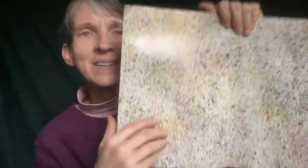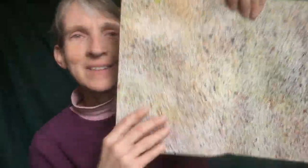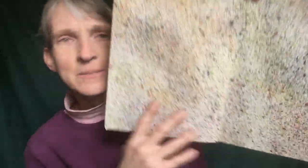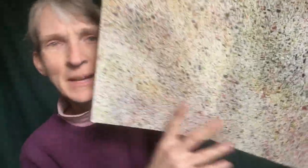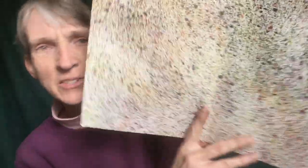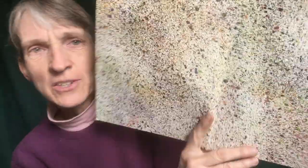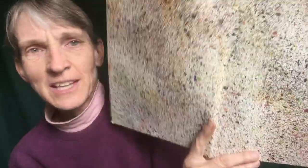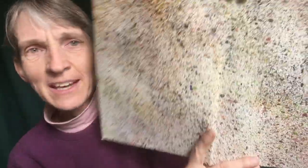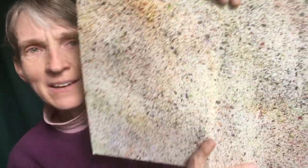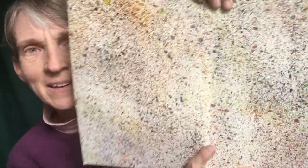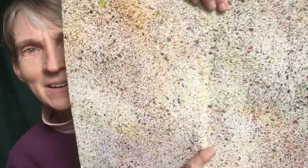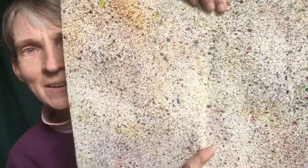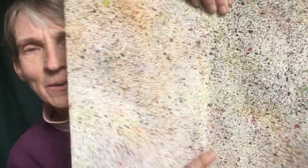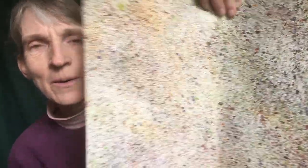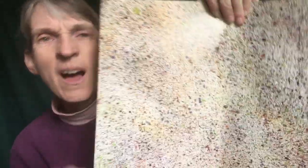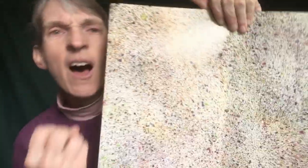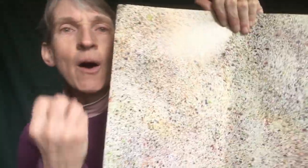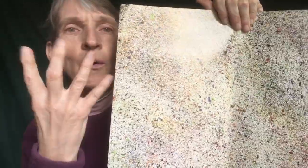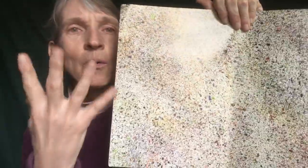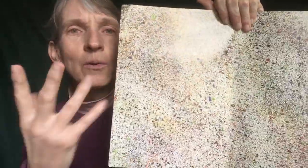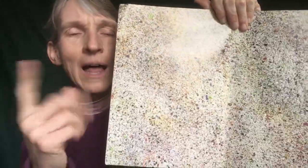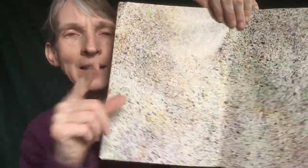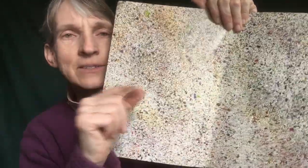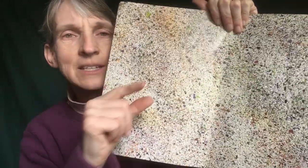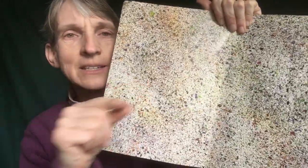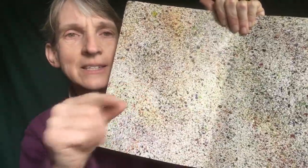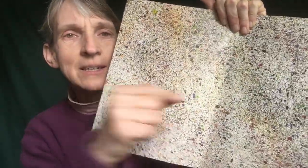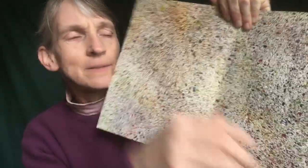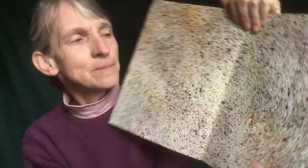This page looks like a whole lot of seeds.